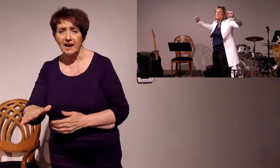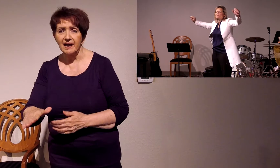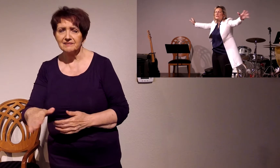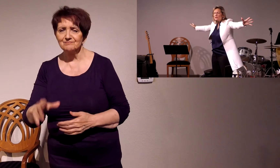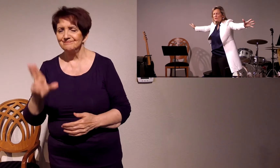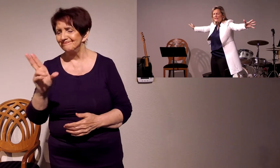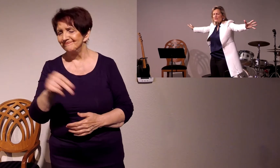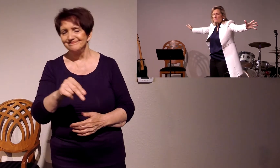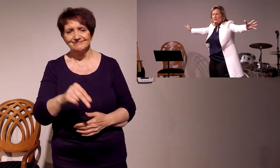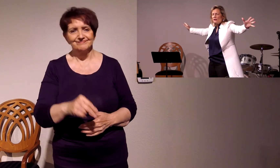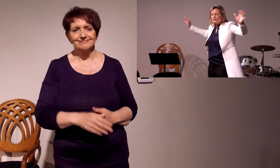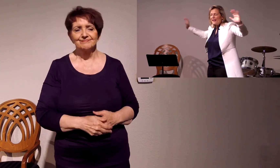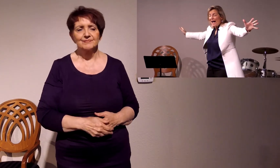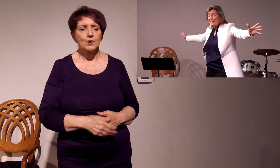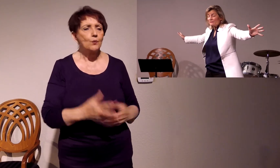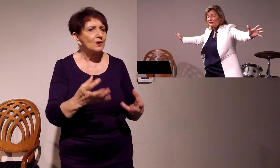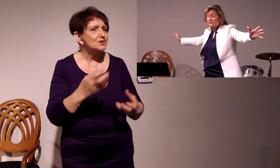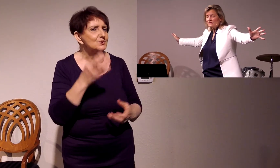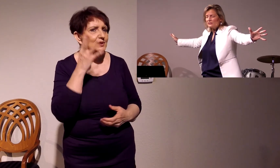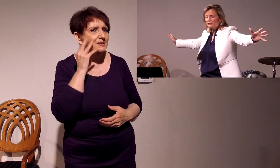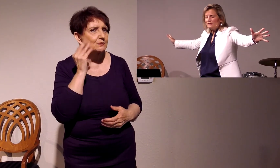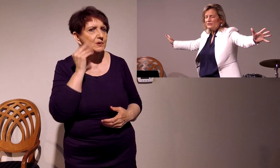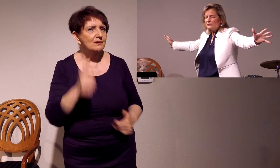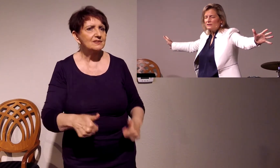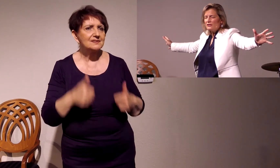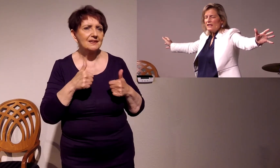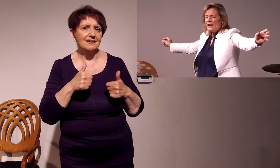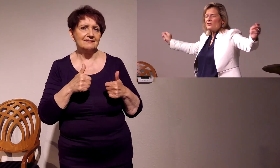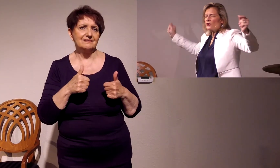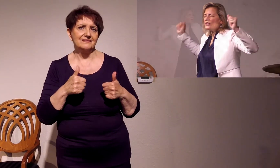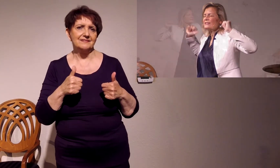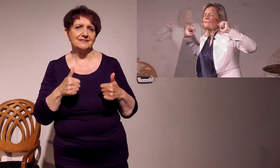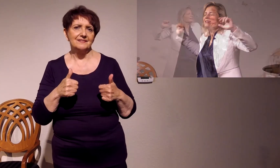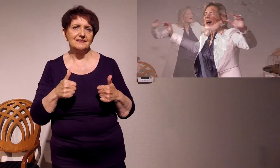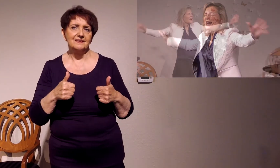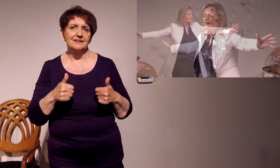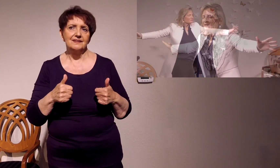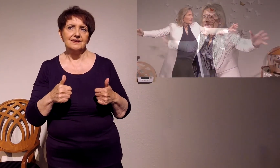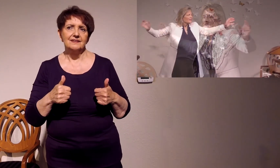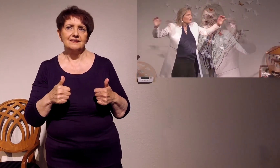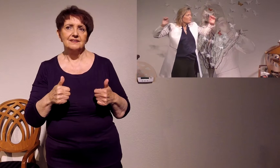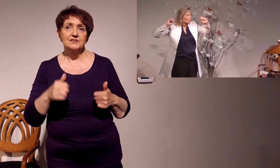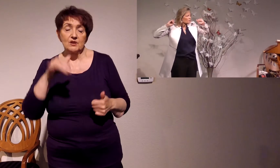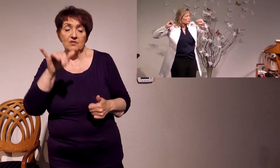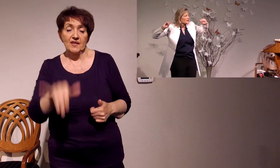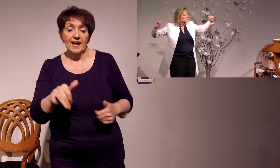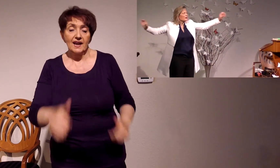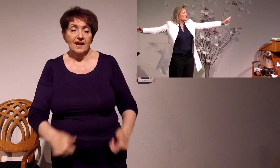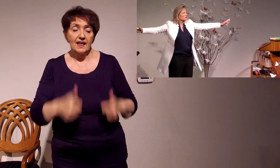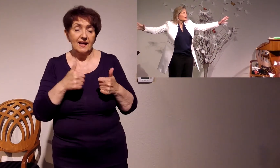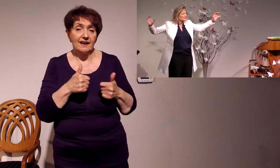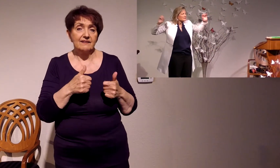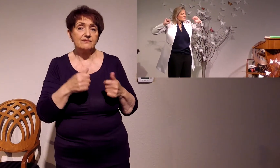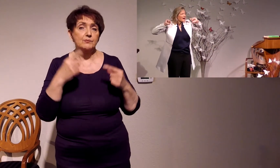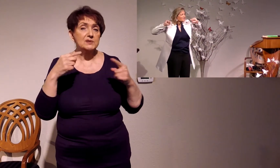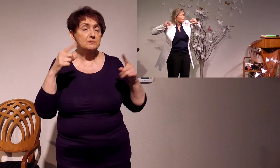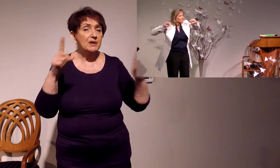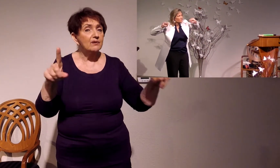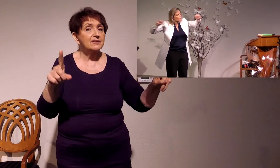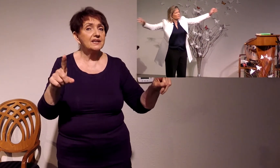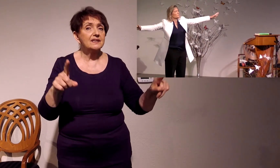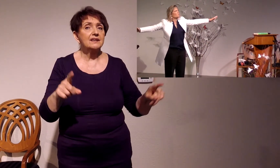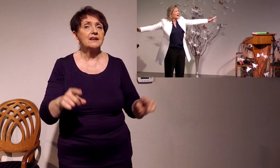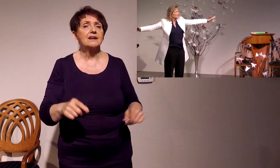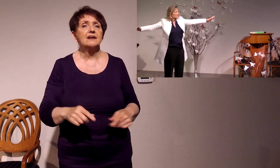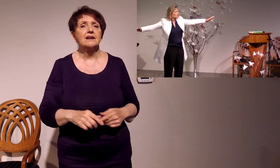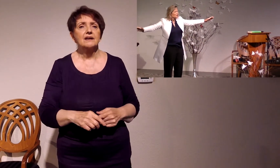to experience life. And so this life in the form of prosperity, this life in the